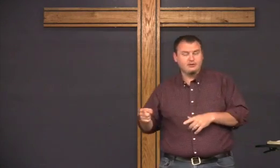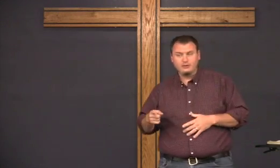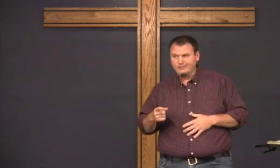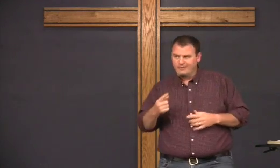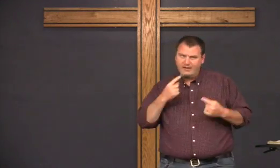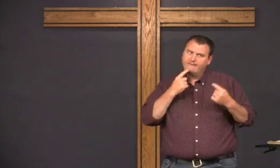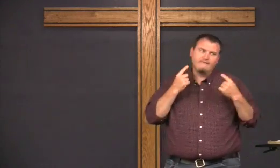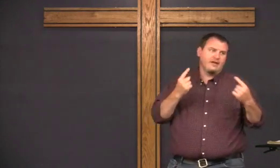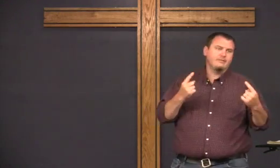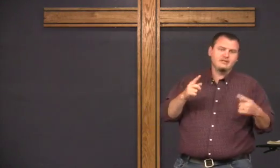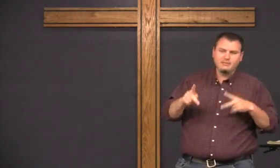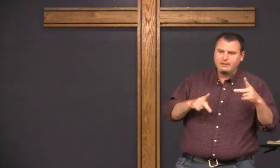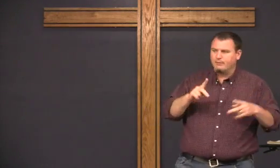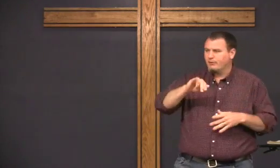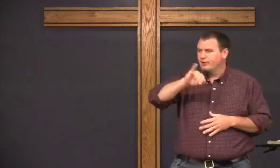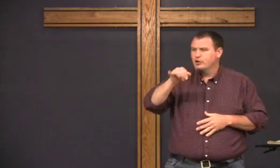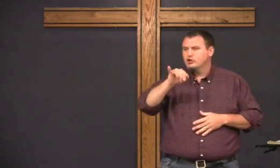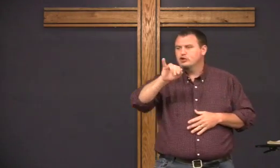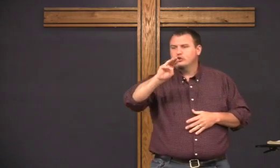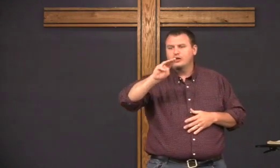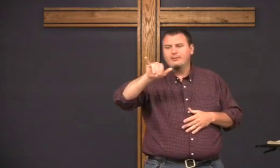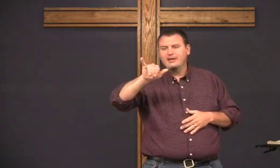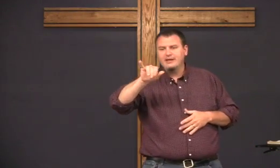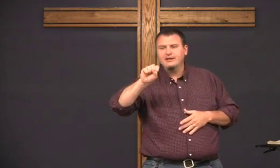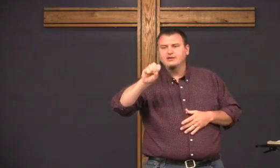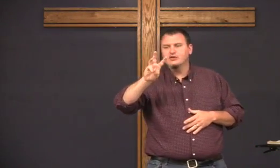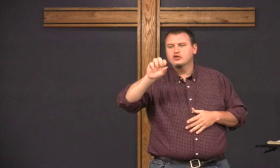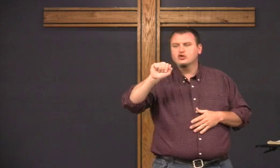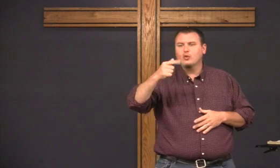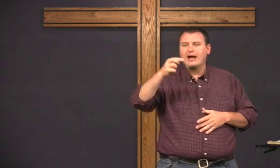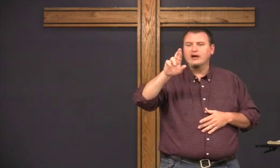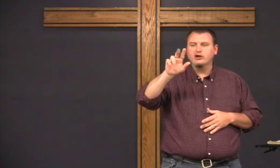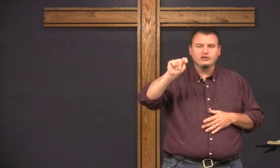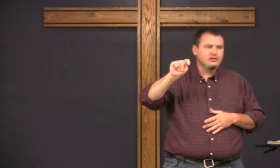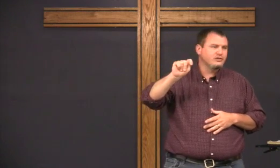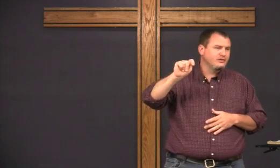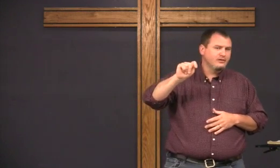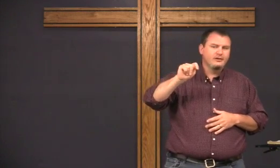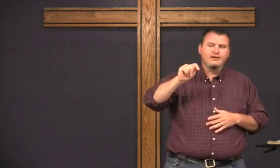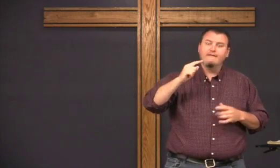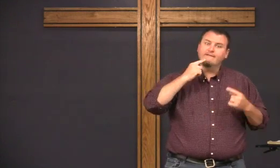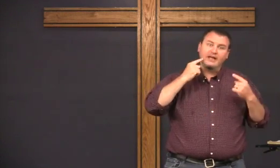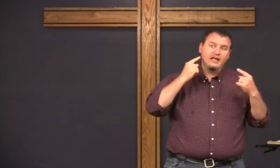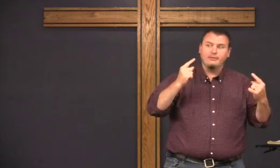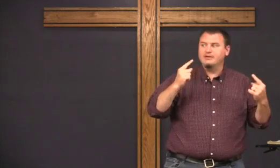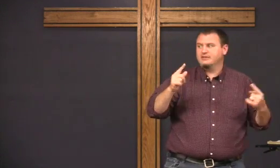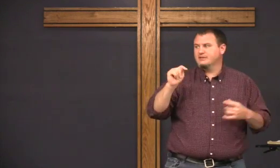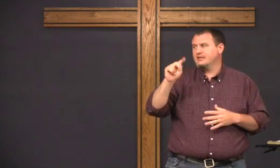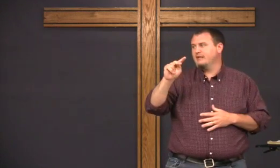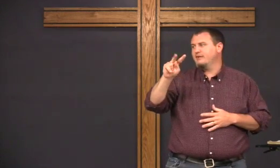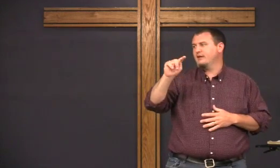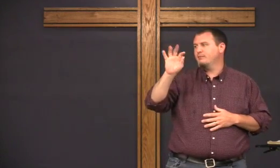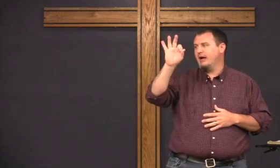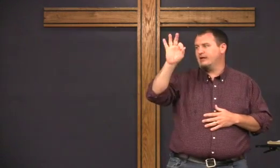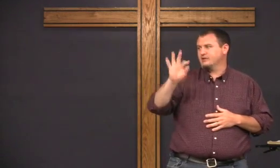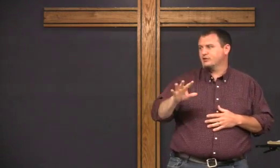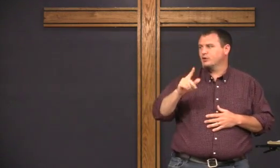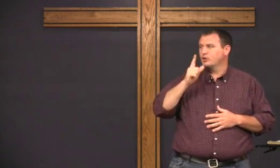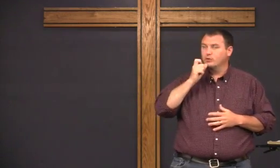to. Famous people, Jimmy Swaggart, famous TV pastor who